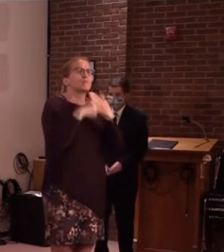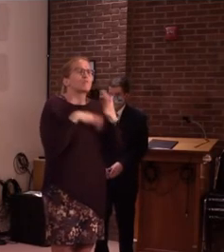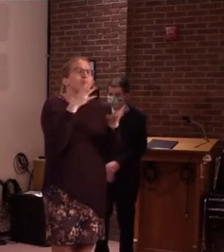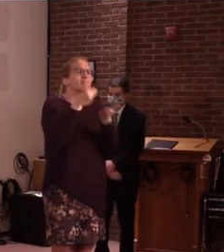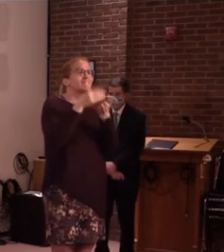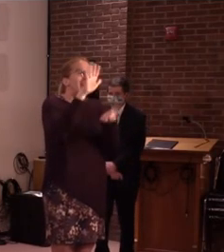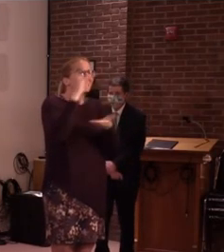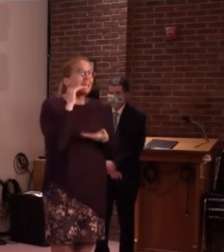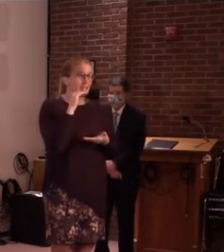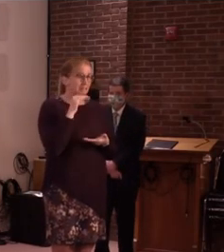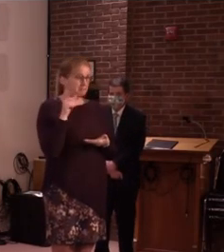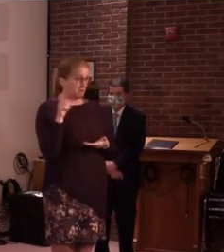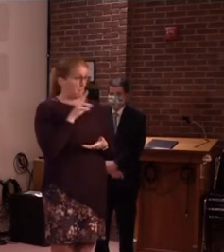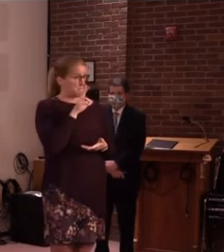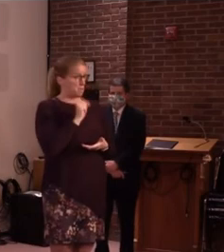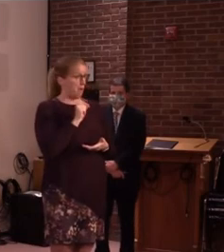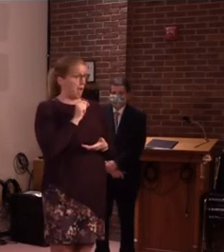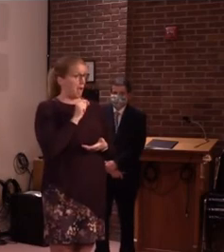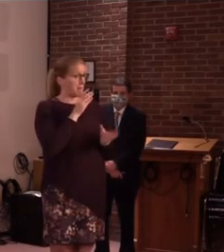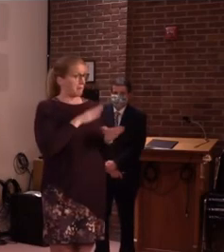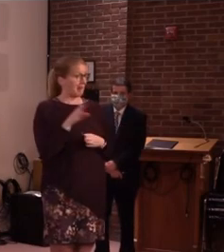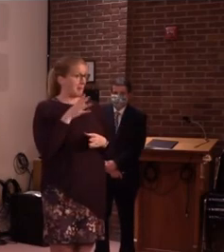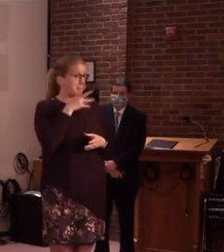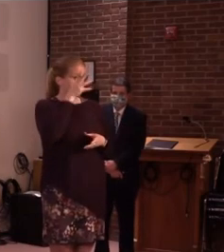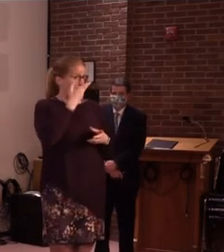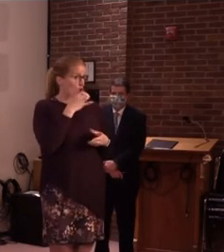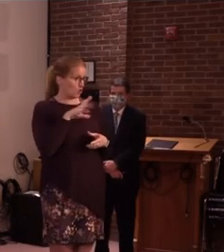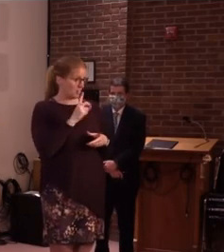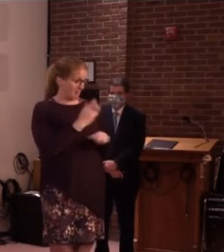I have no knowledge of that here in Vermont.